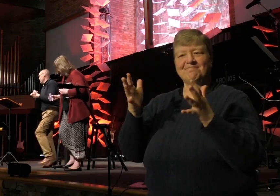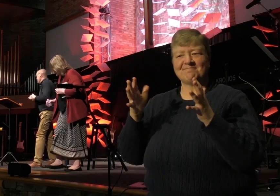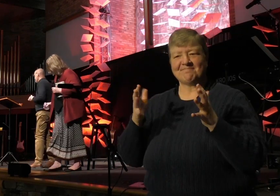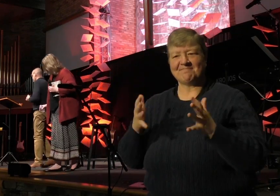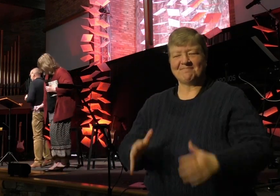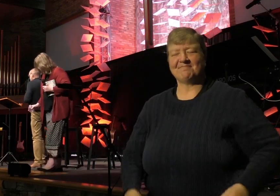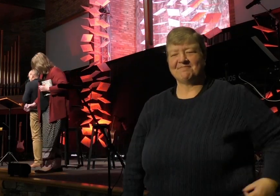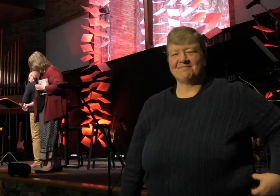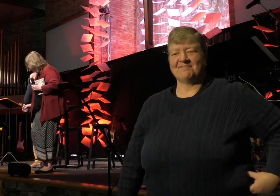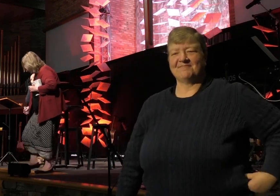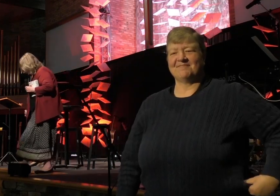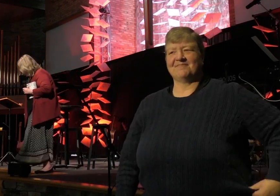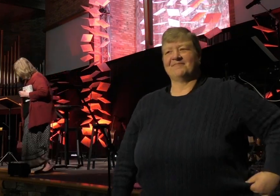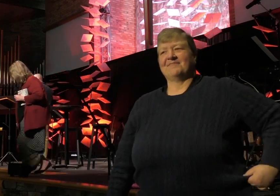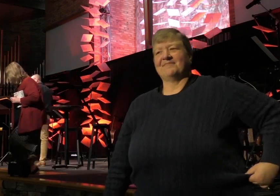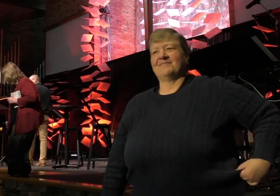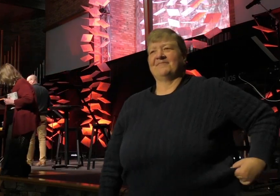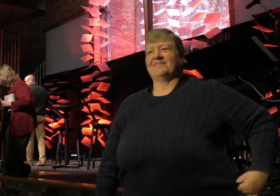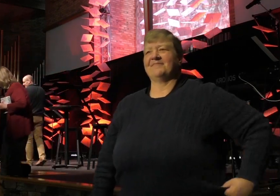much. All right.